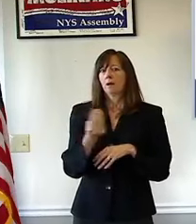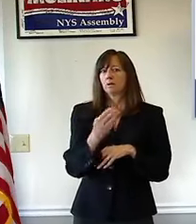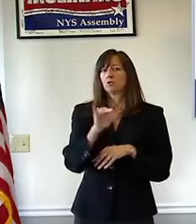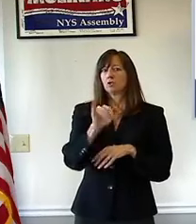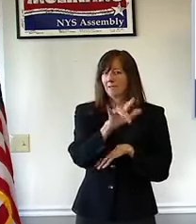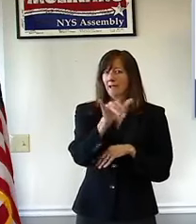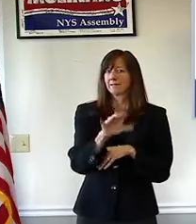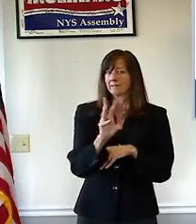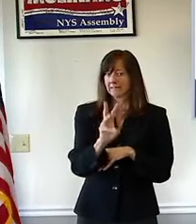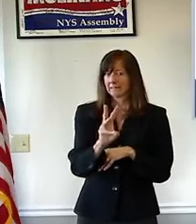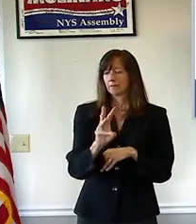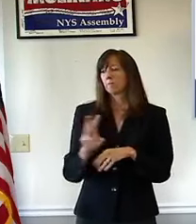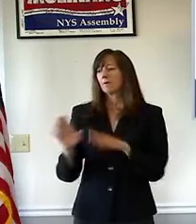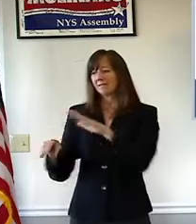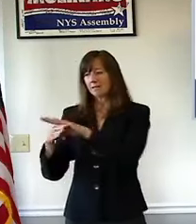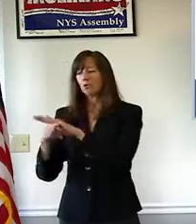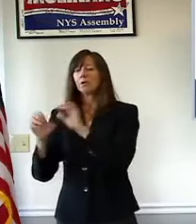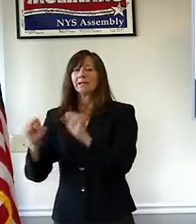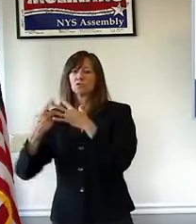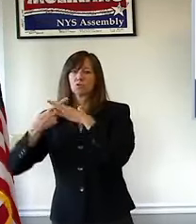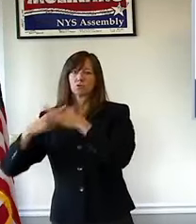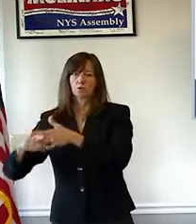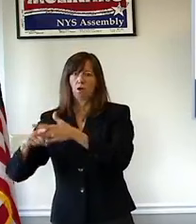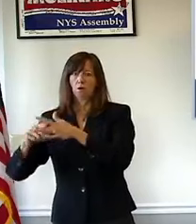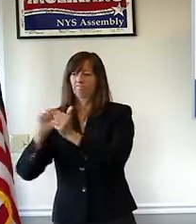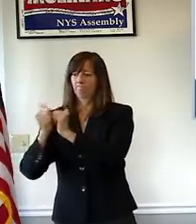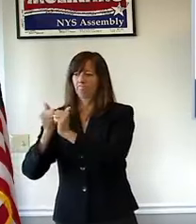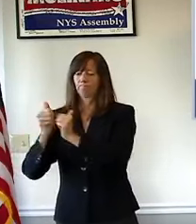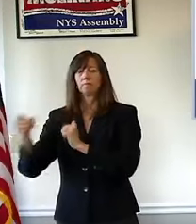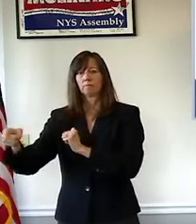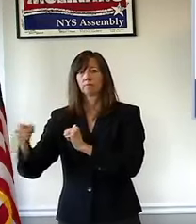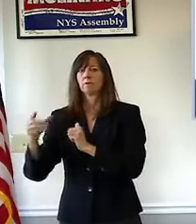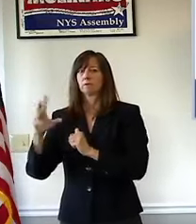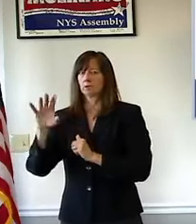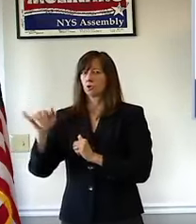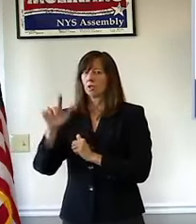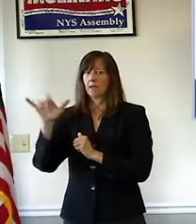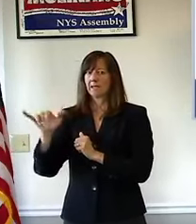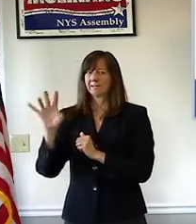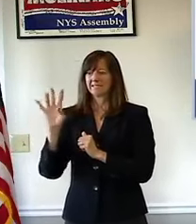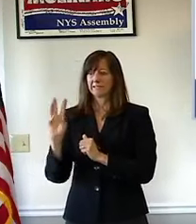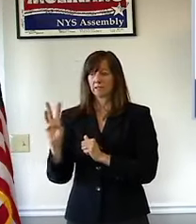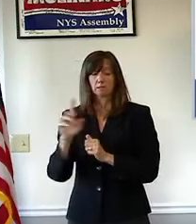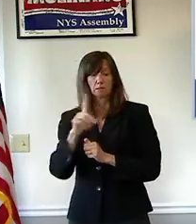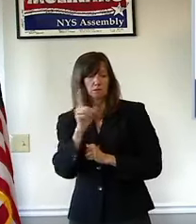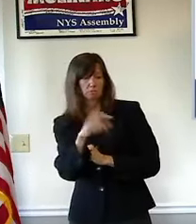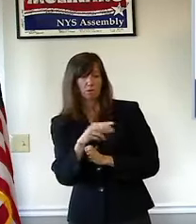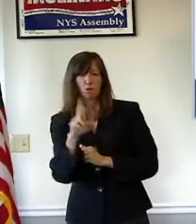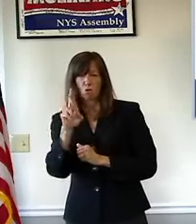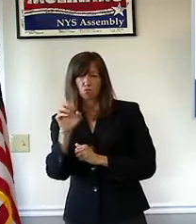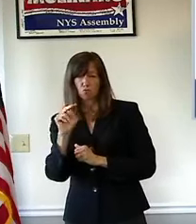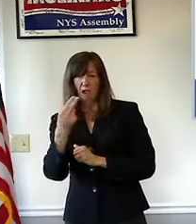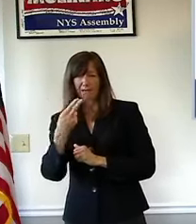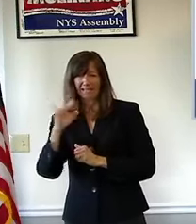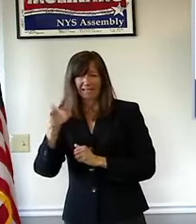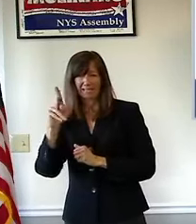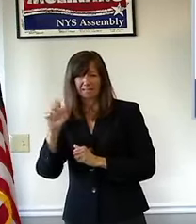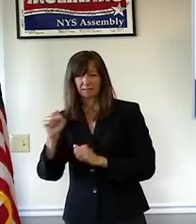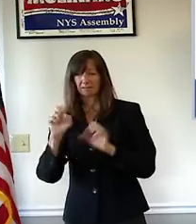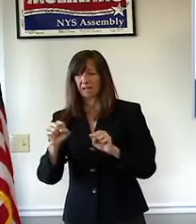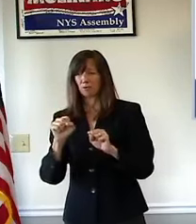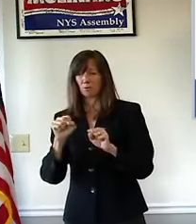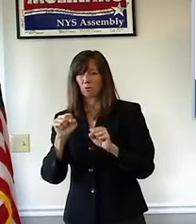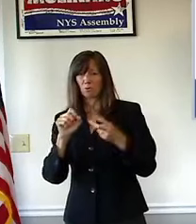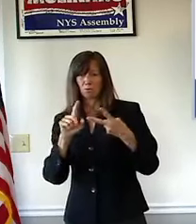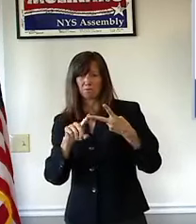can begin on July 6th. Ron Hicks, can you answer the second question regarding pools? Because I think